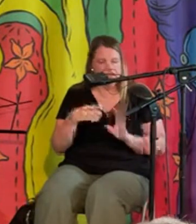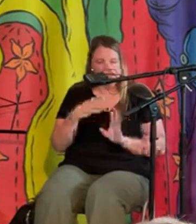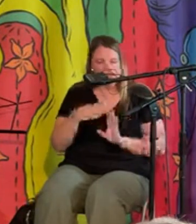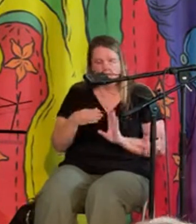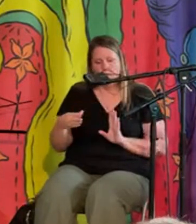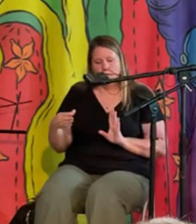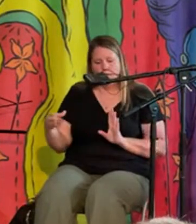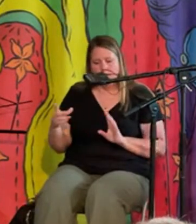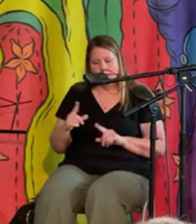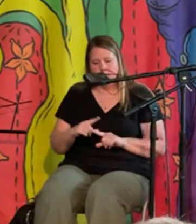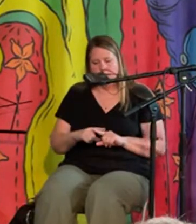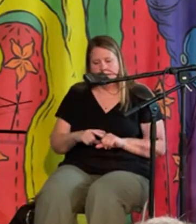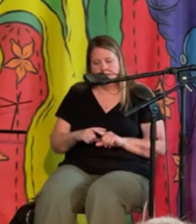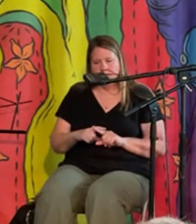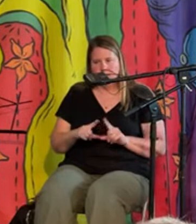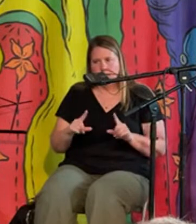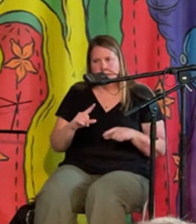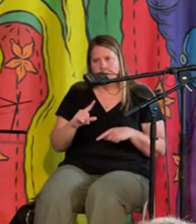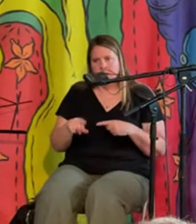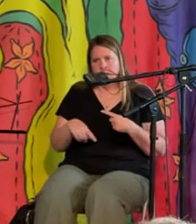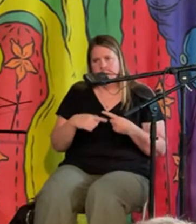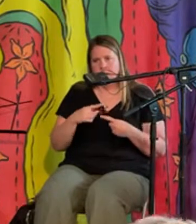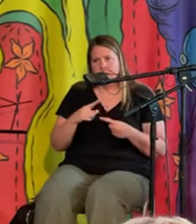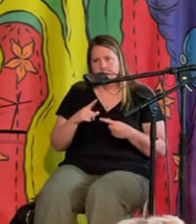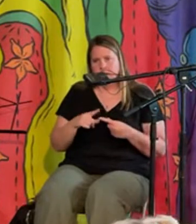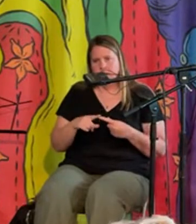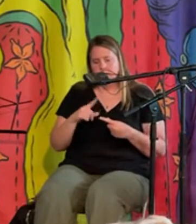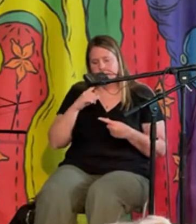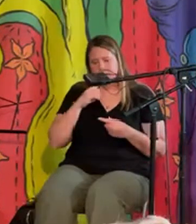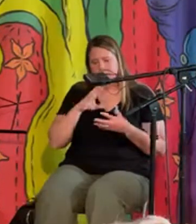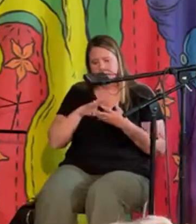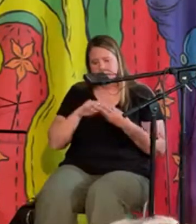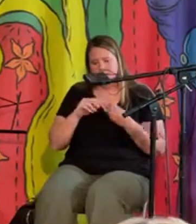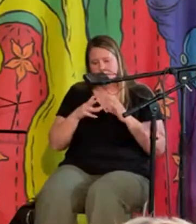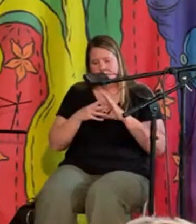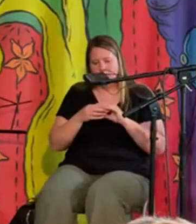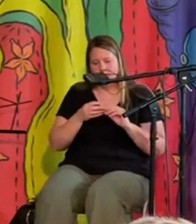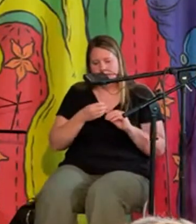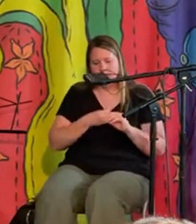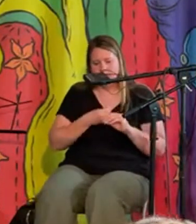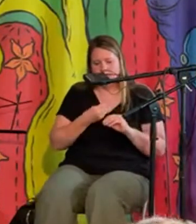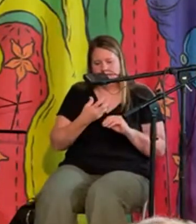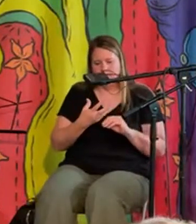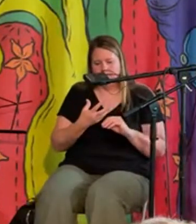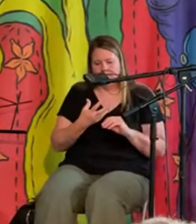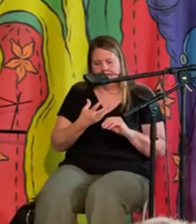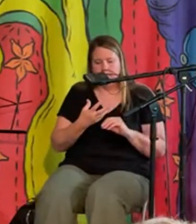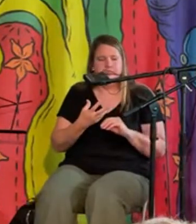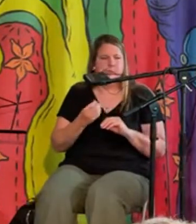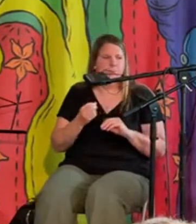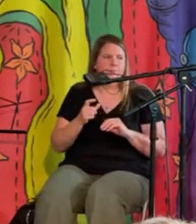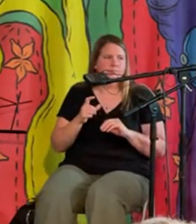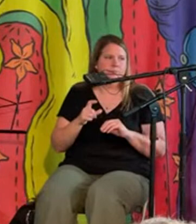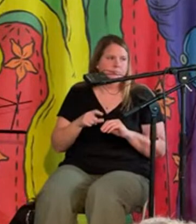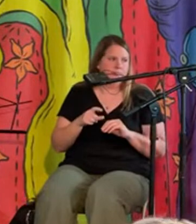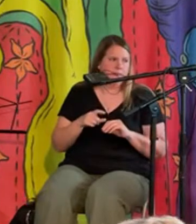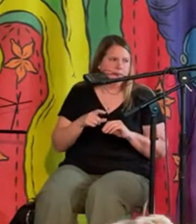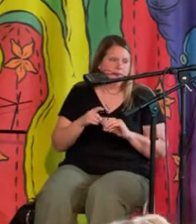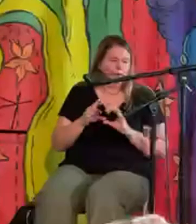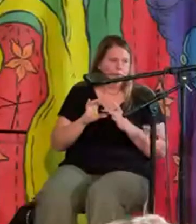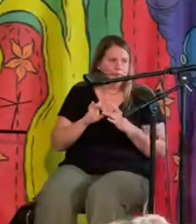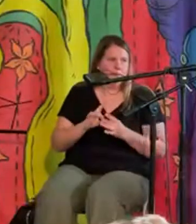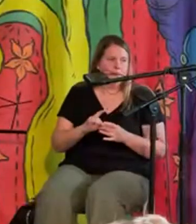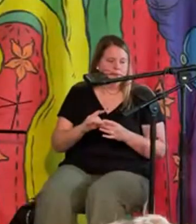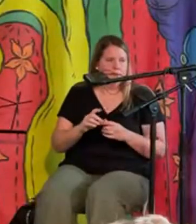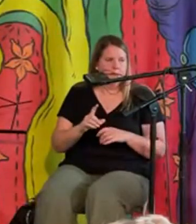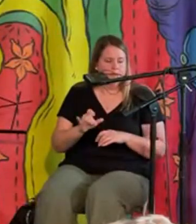However, when you say the story in poems, it also has to be lyrical at the same time. And at that